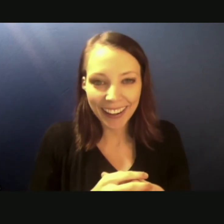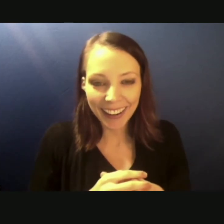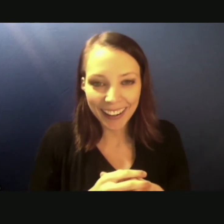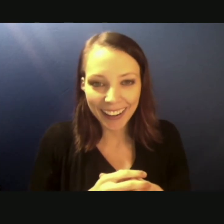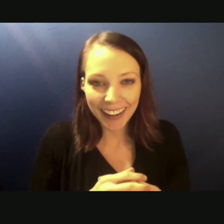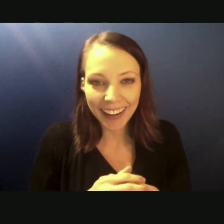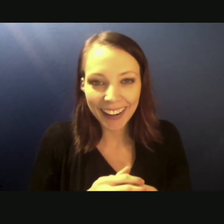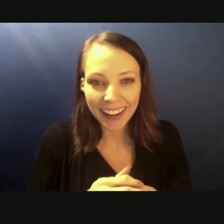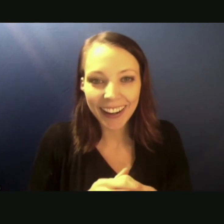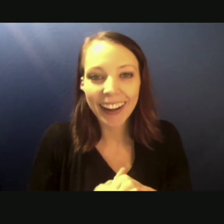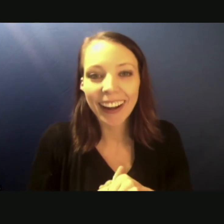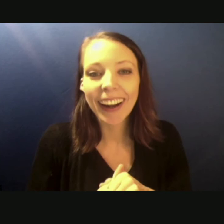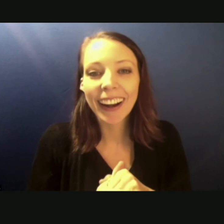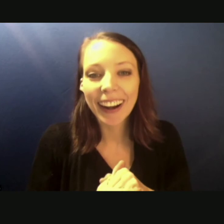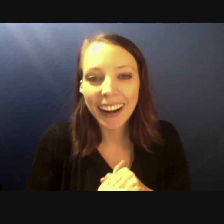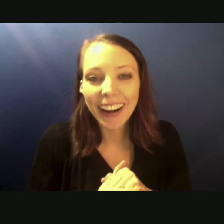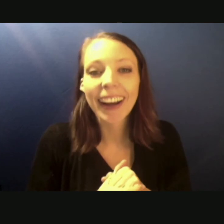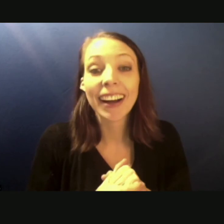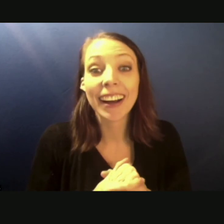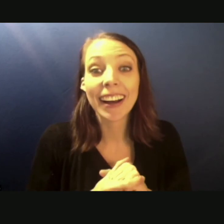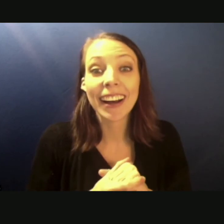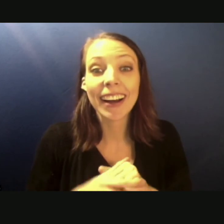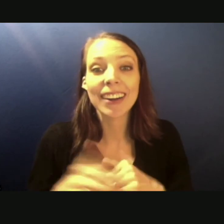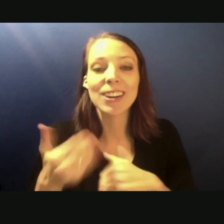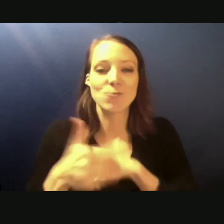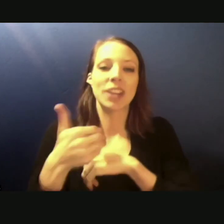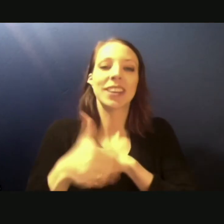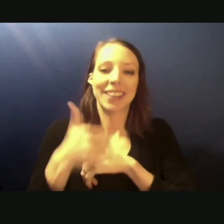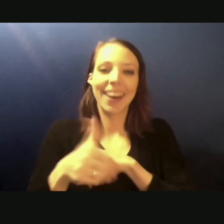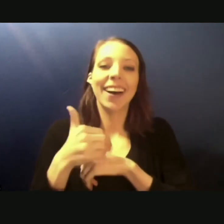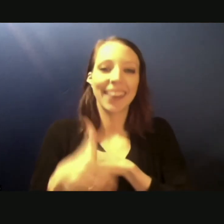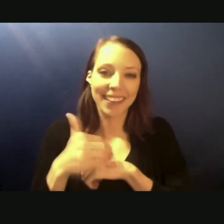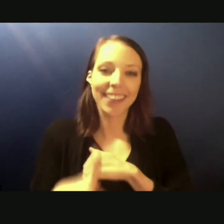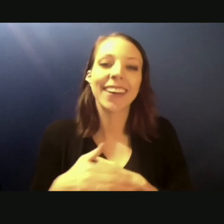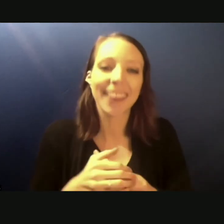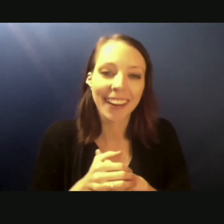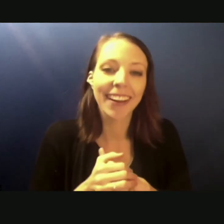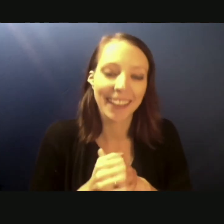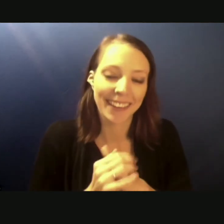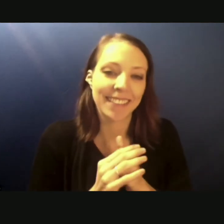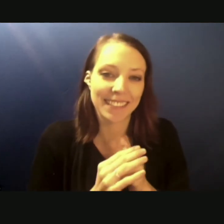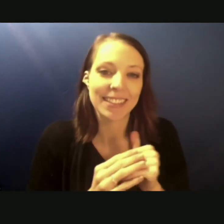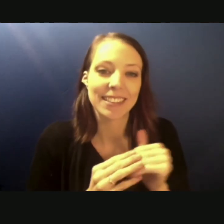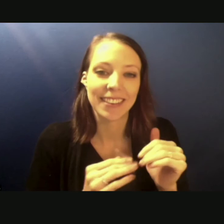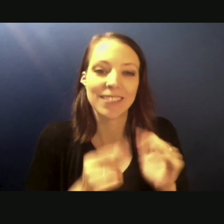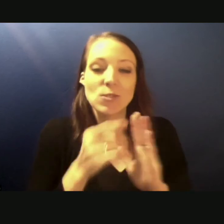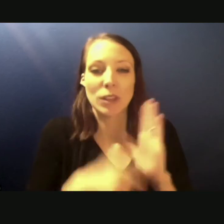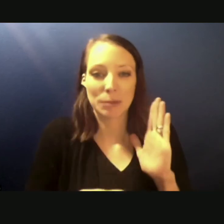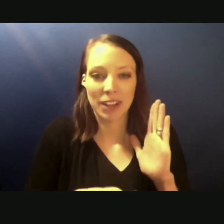like my grandmother's bread. She had rolls, like rolls. Yeah. That's her recipe,